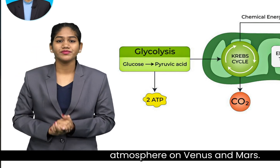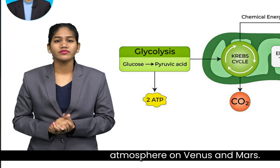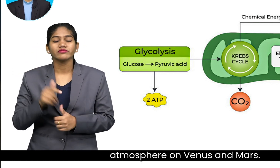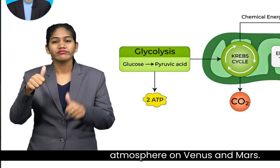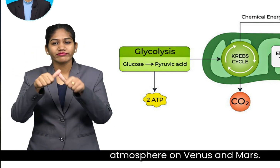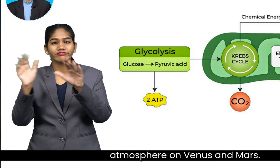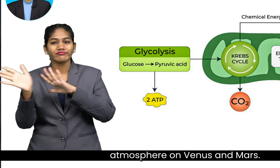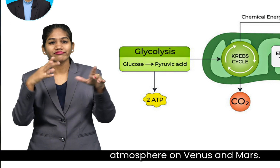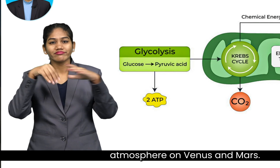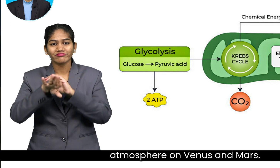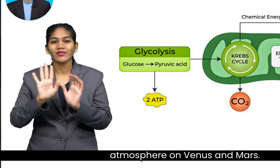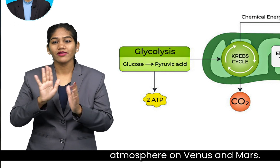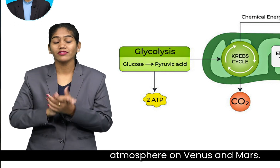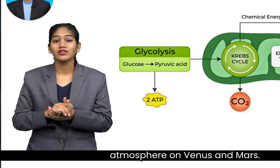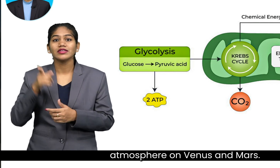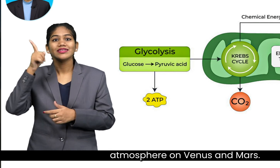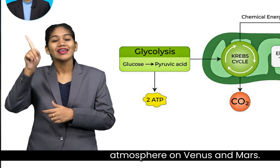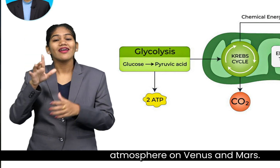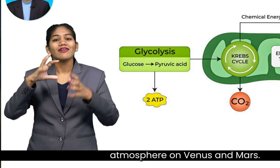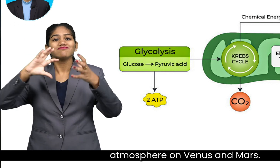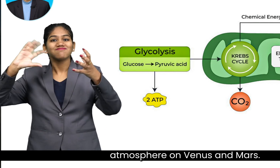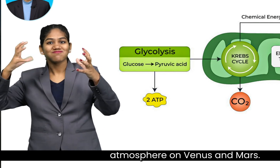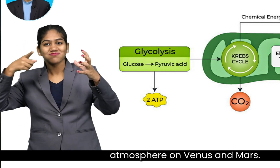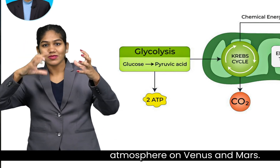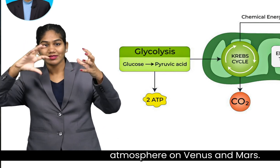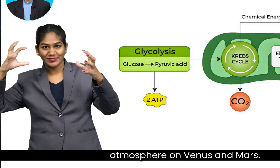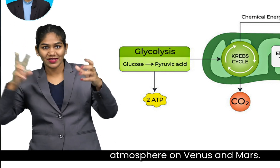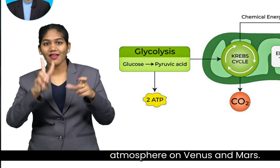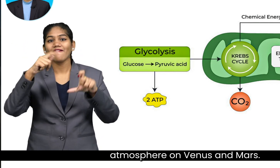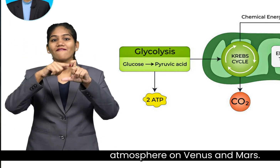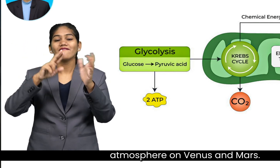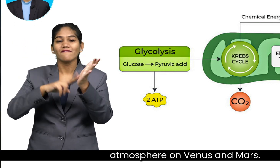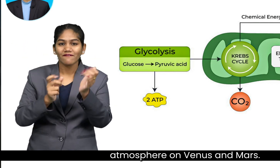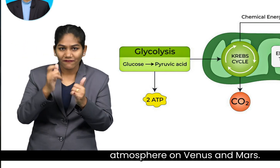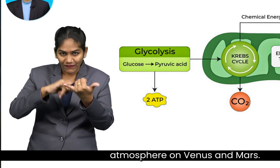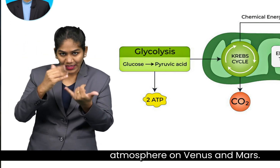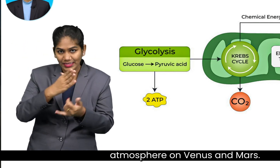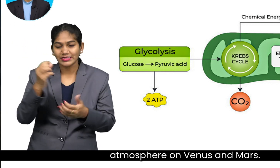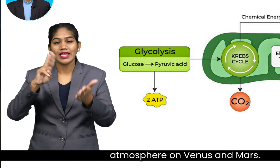the atmosphere on Venus and Mars.